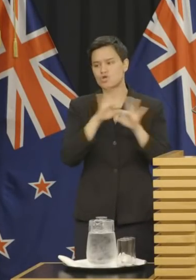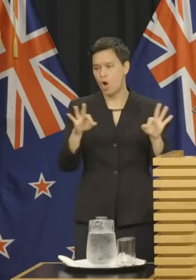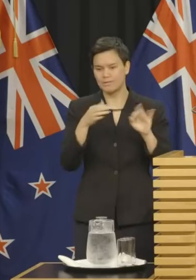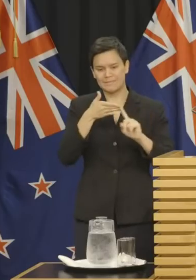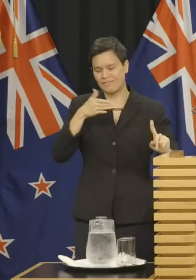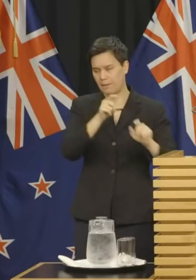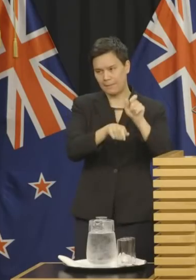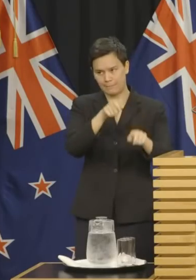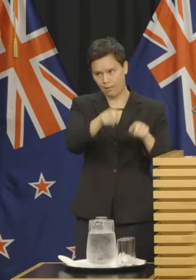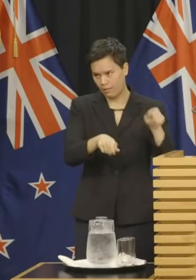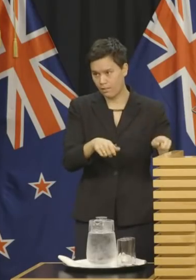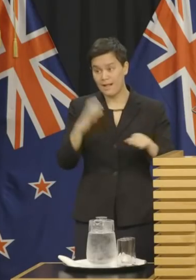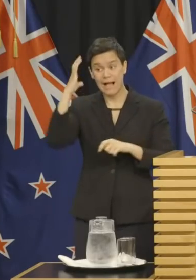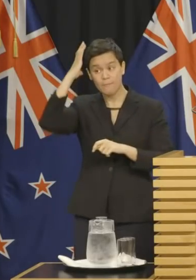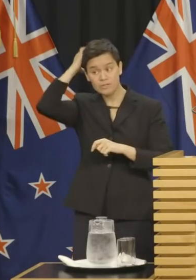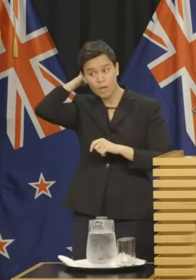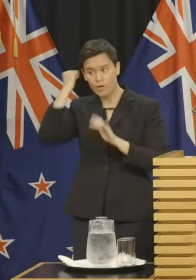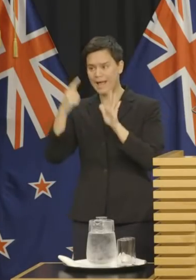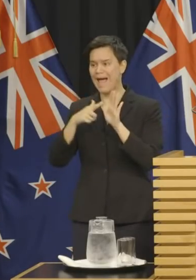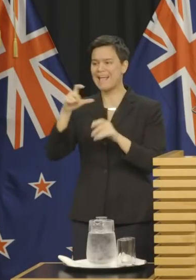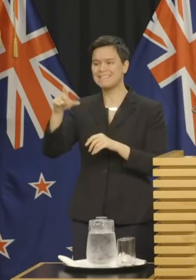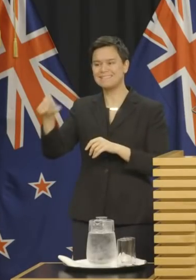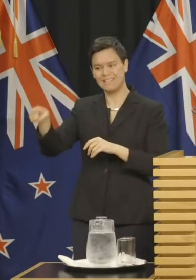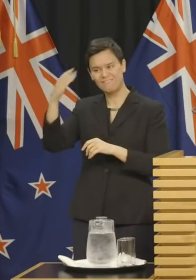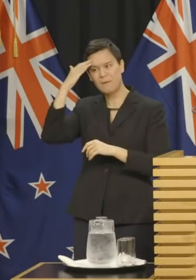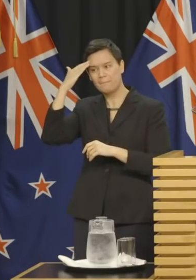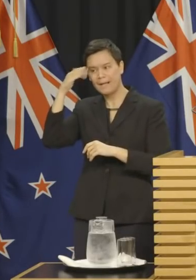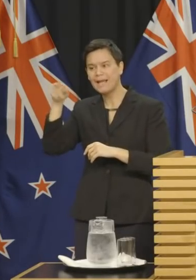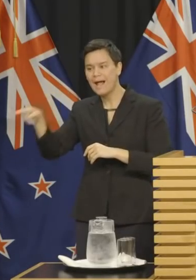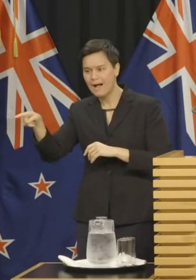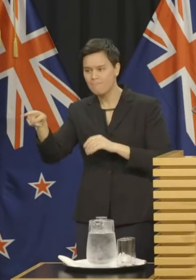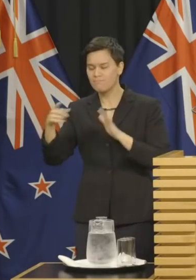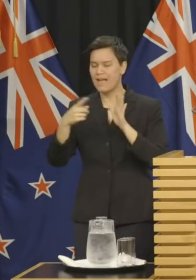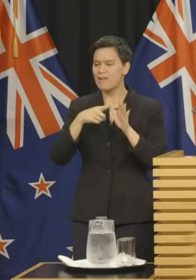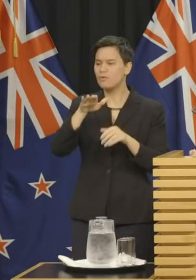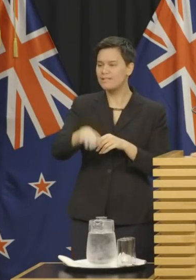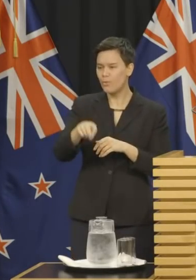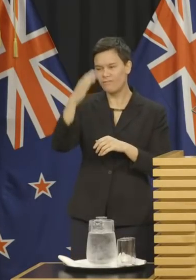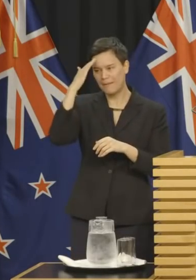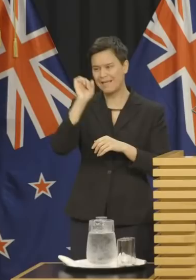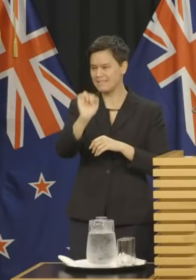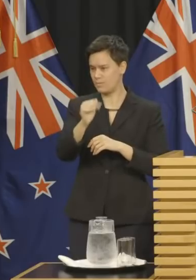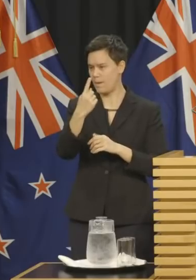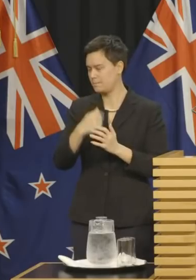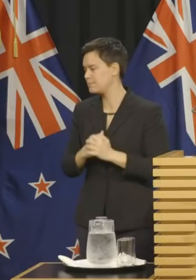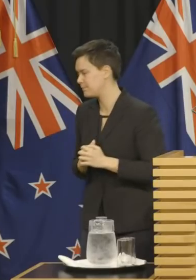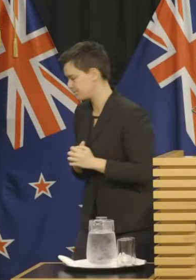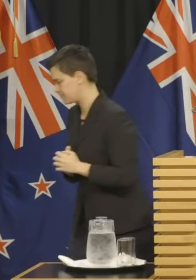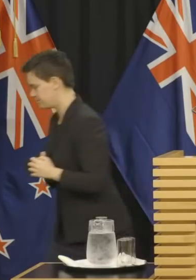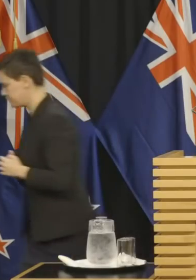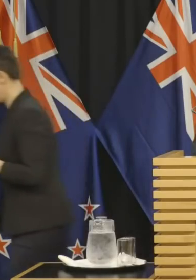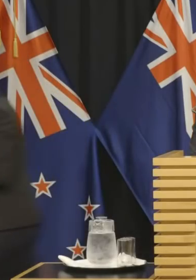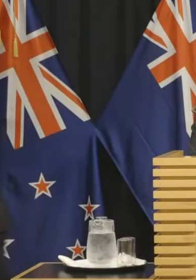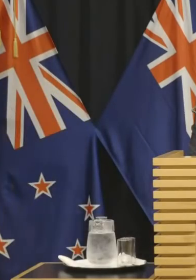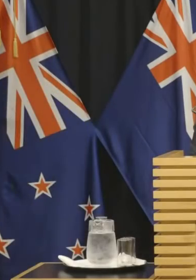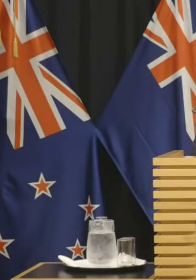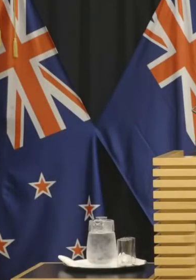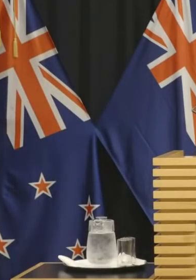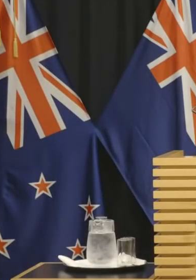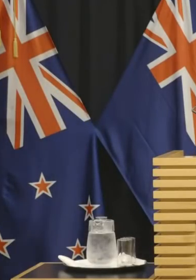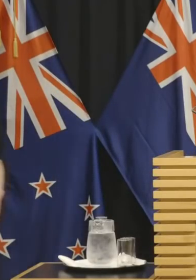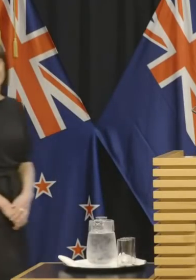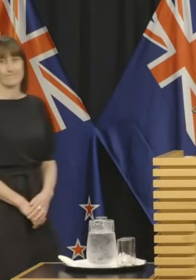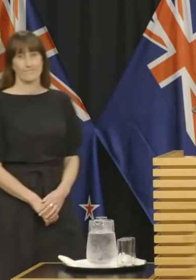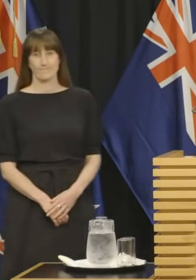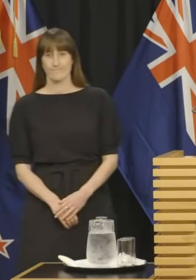interactions with the ACC system and has an operational agency, so has that experience. So that was the basis. That was the basis of these decisions.